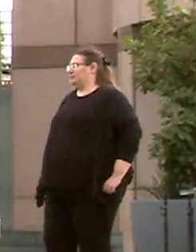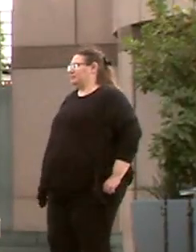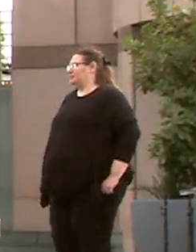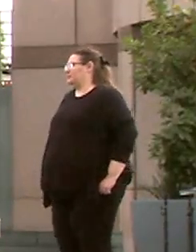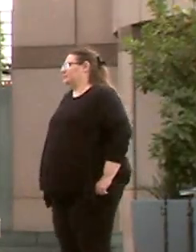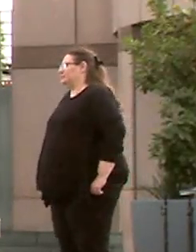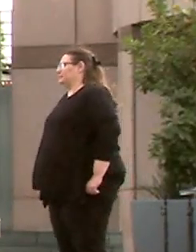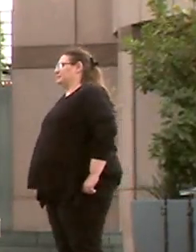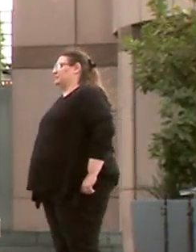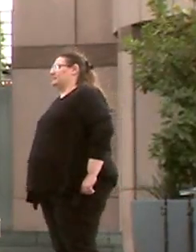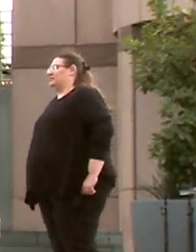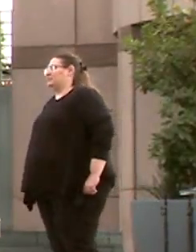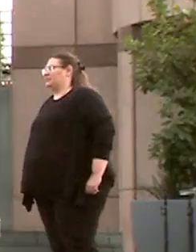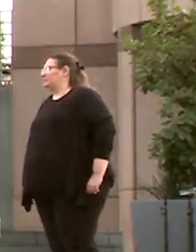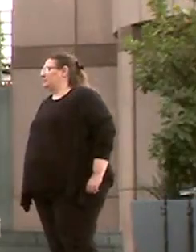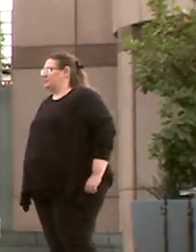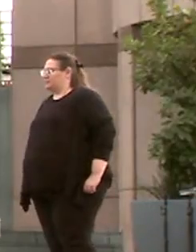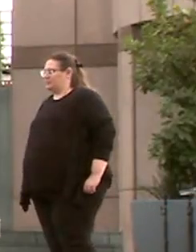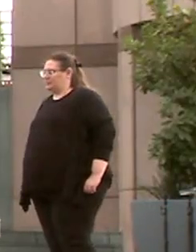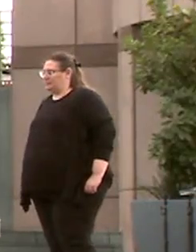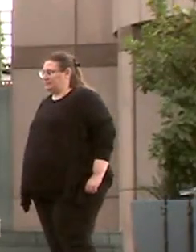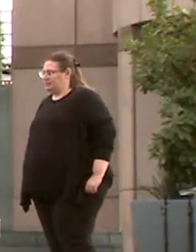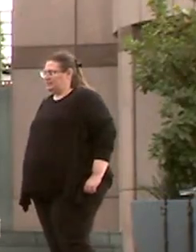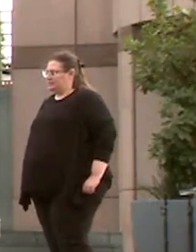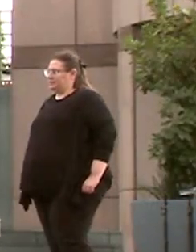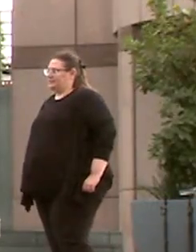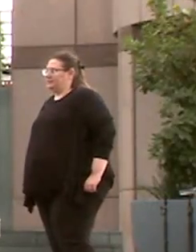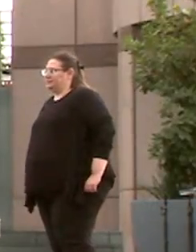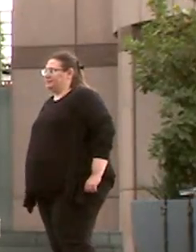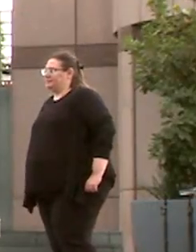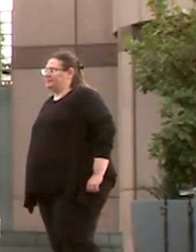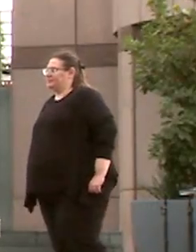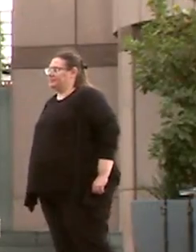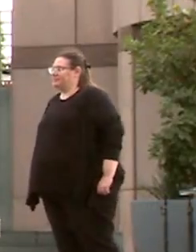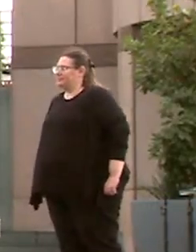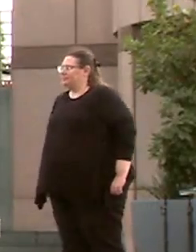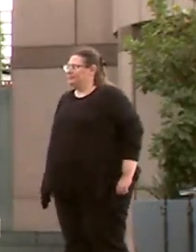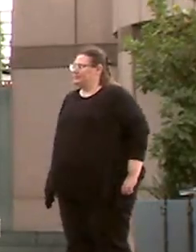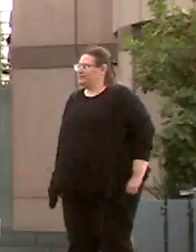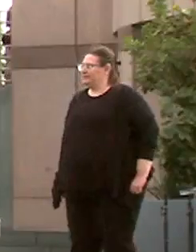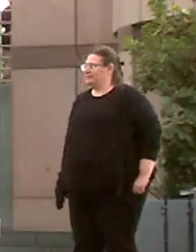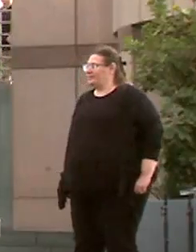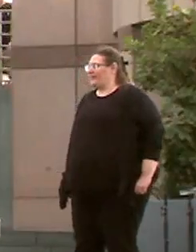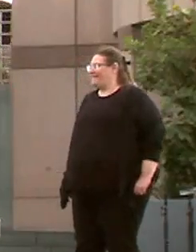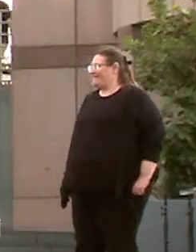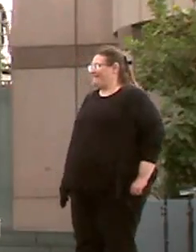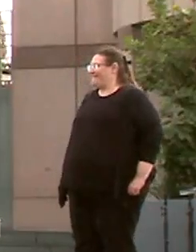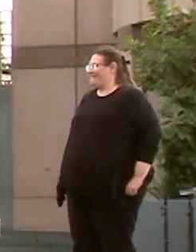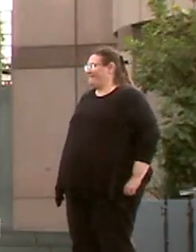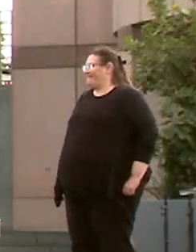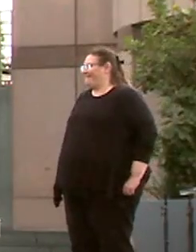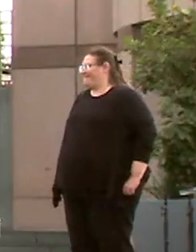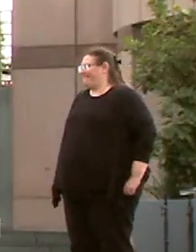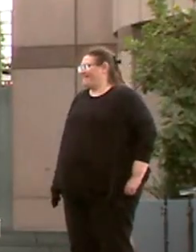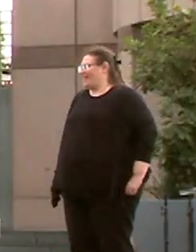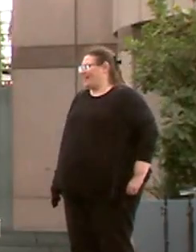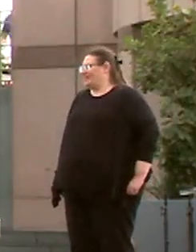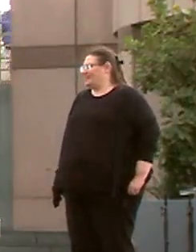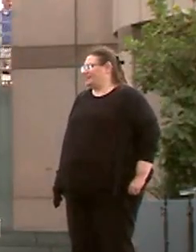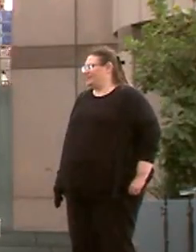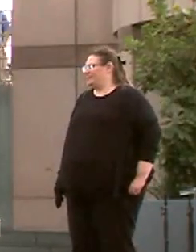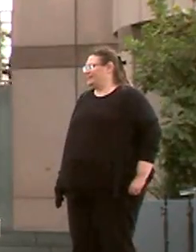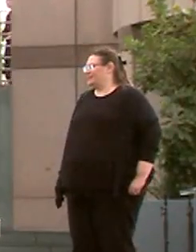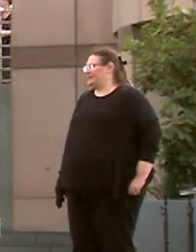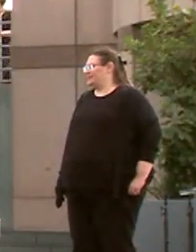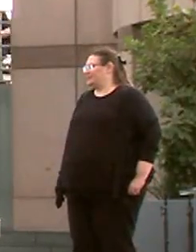the perspective. Like if you consider, if my hand is covering my eye at this close, what's my perspective? Someone